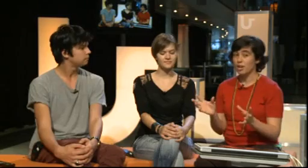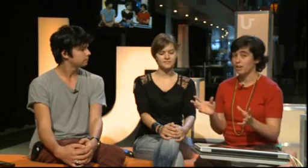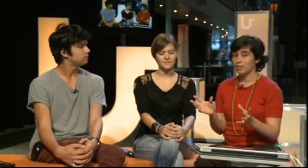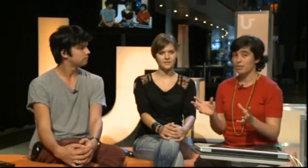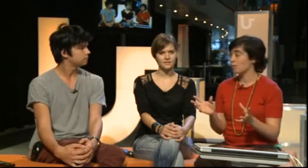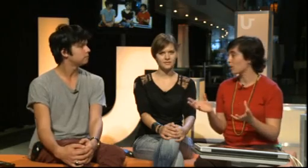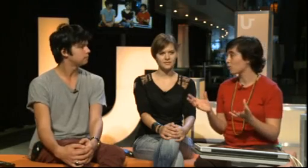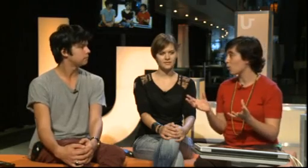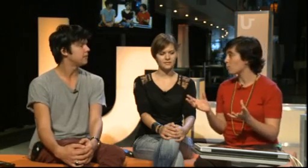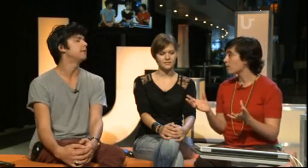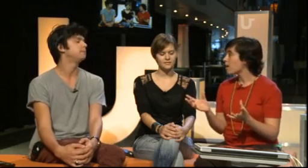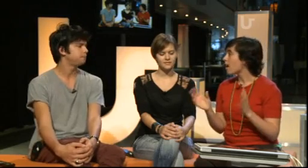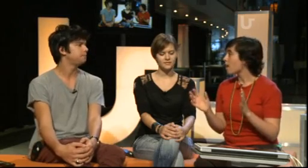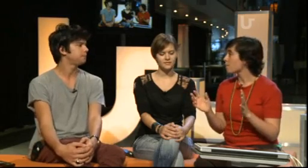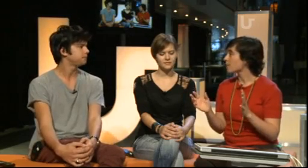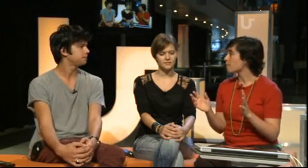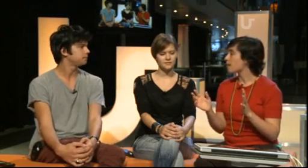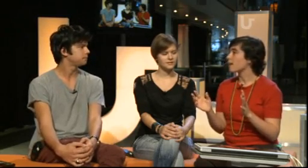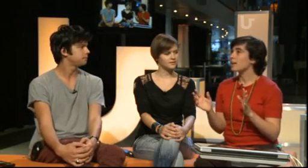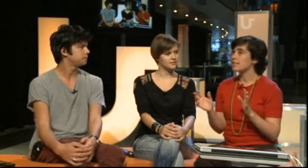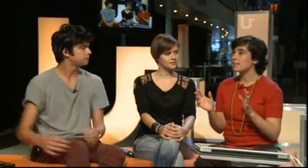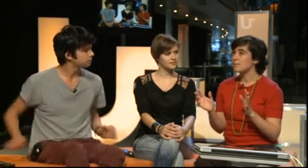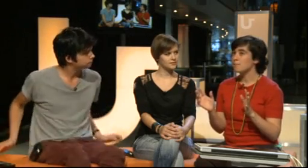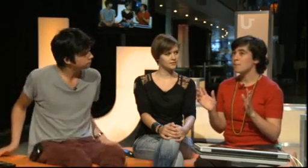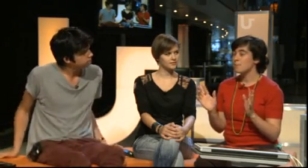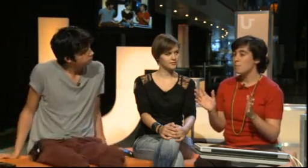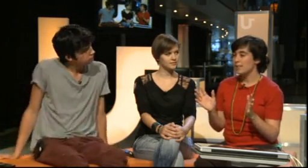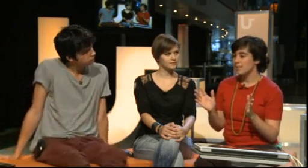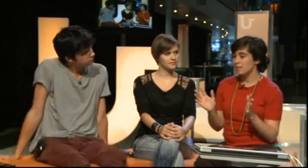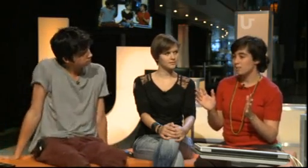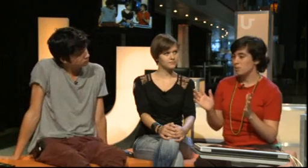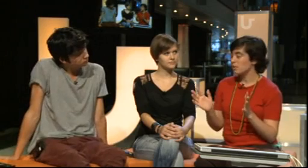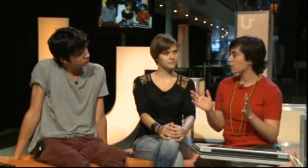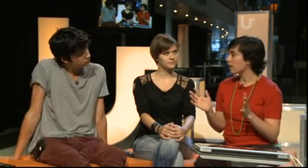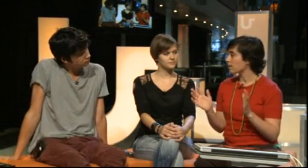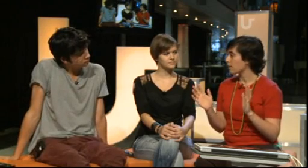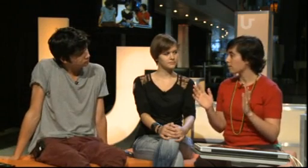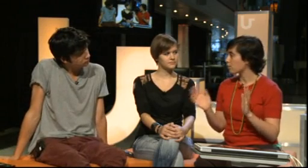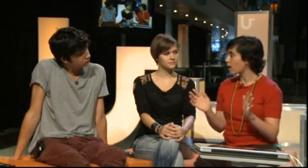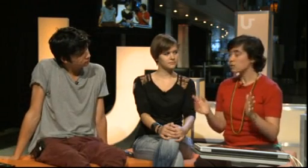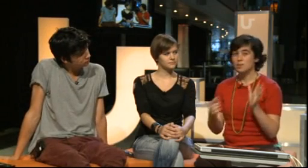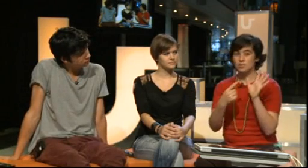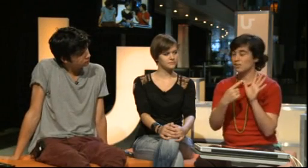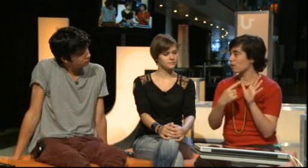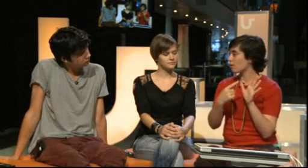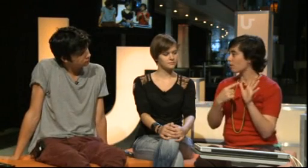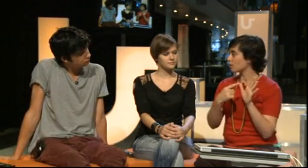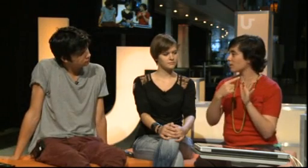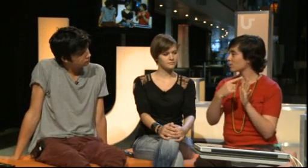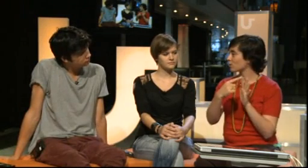like in their written form. Yep. But I guess the ones that are most different are the vowels, which you've just got on each of your